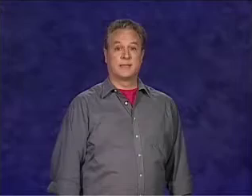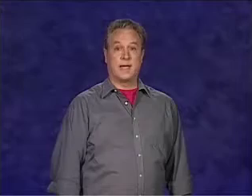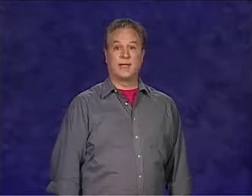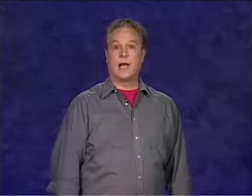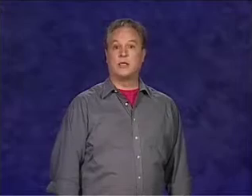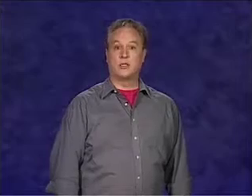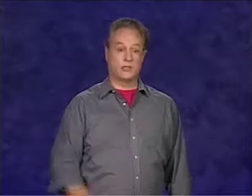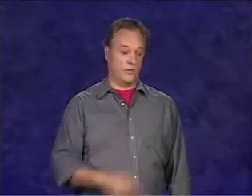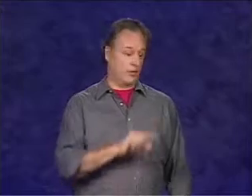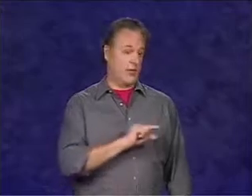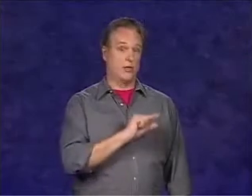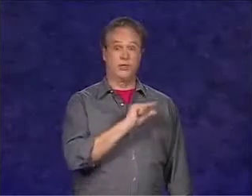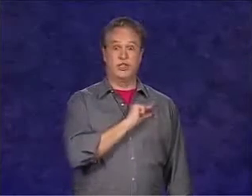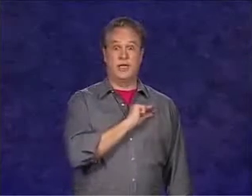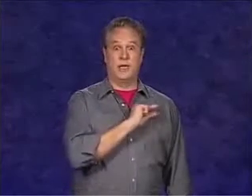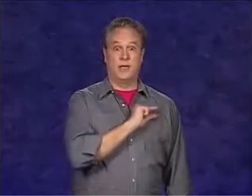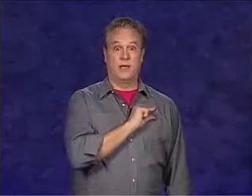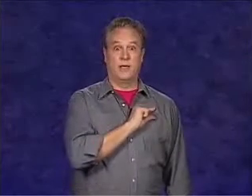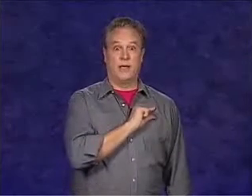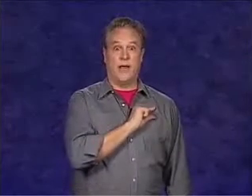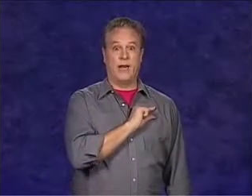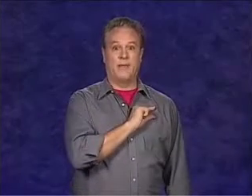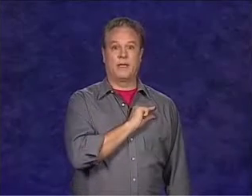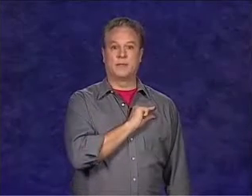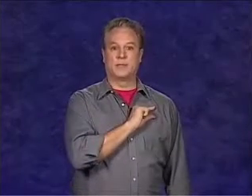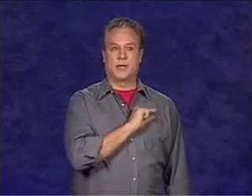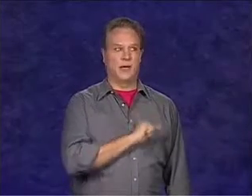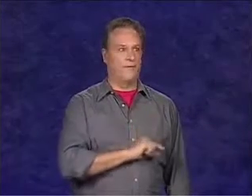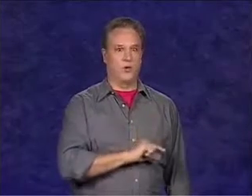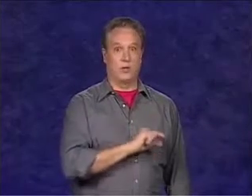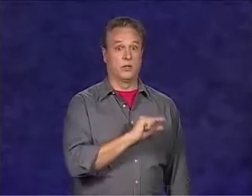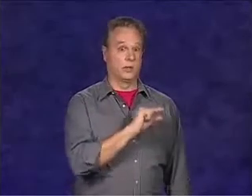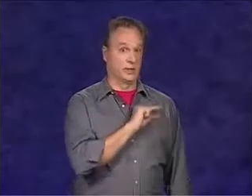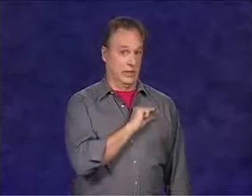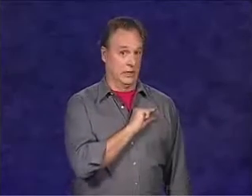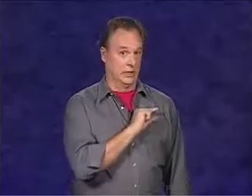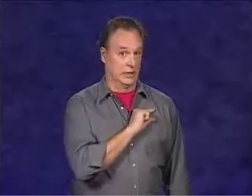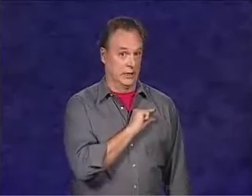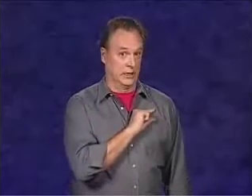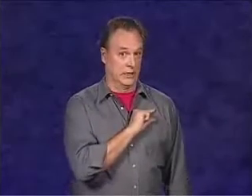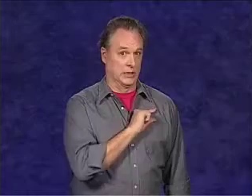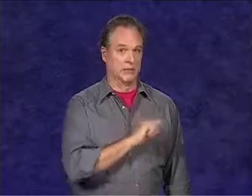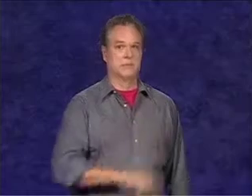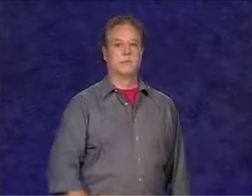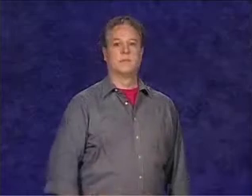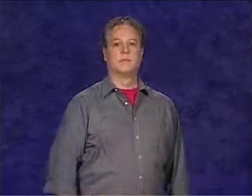Sign conscience with the letter G, and it becomes a sign for guilty.